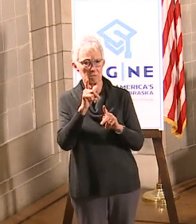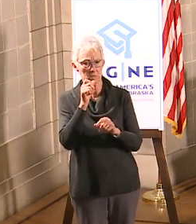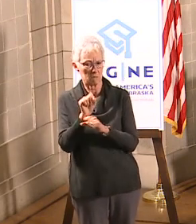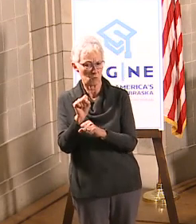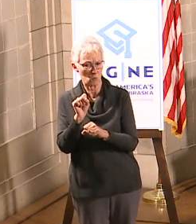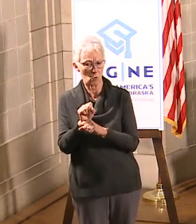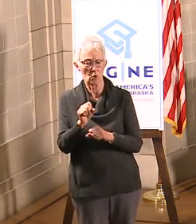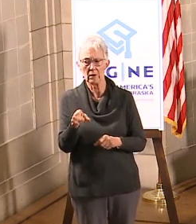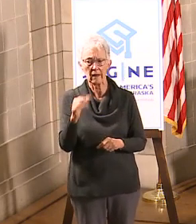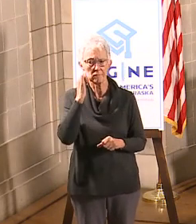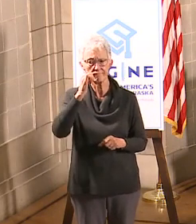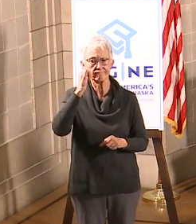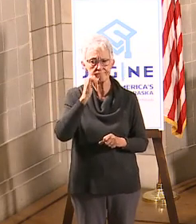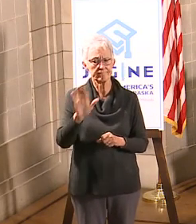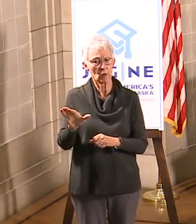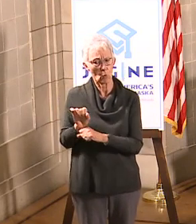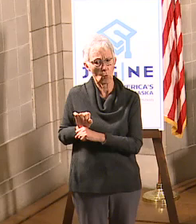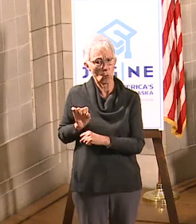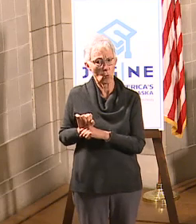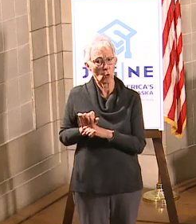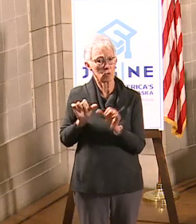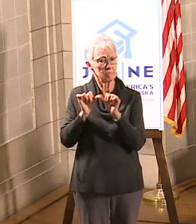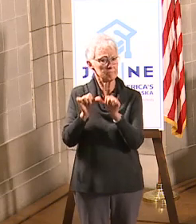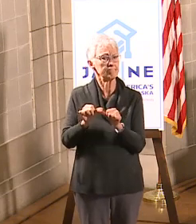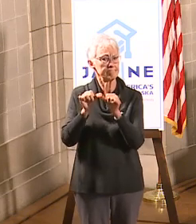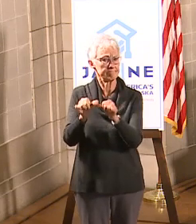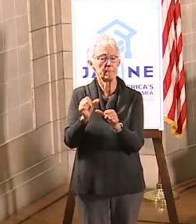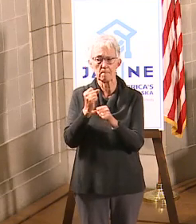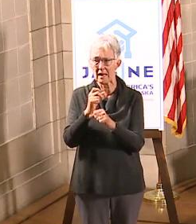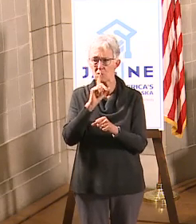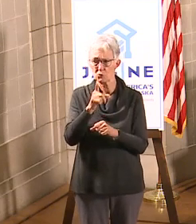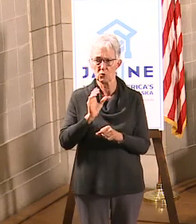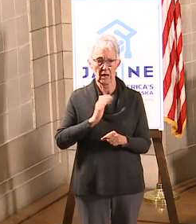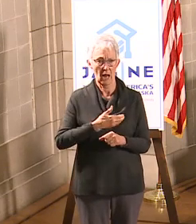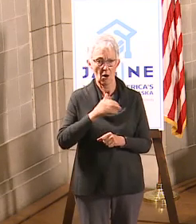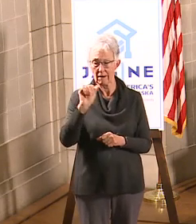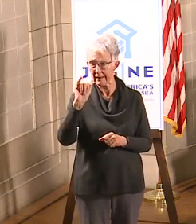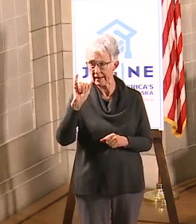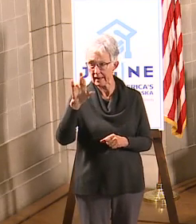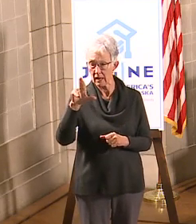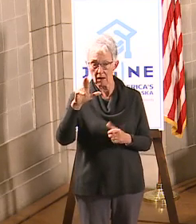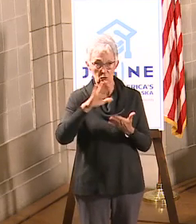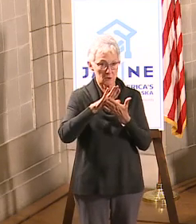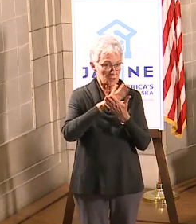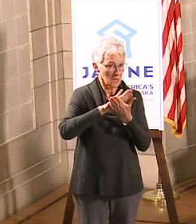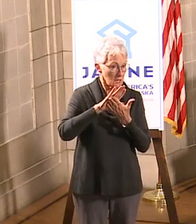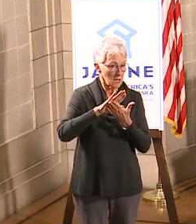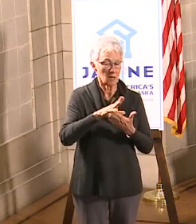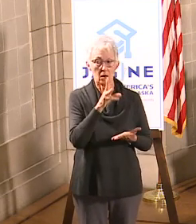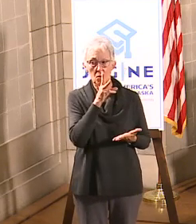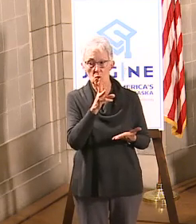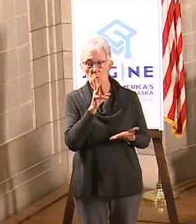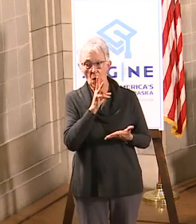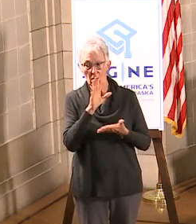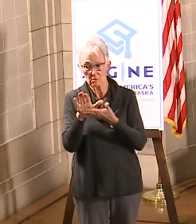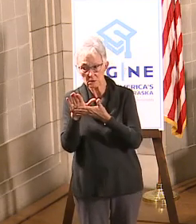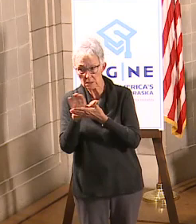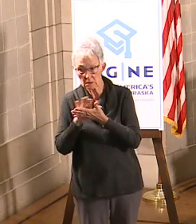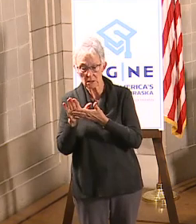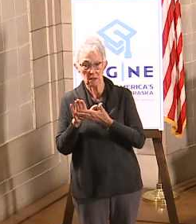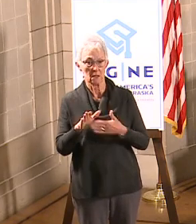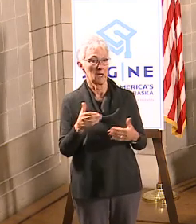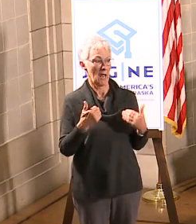the day-to-day work to ensure that we have clean air and safe water, less disease, provide safe providers